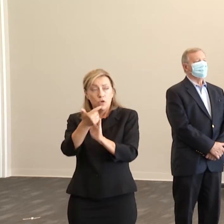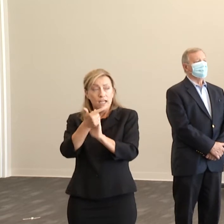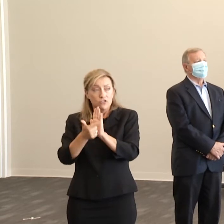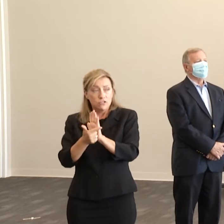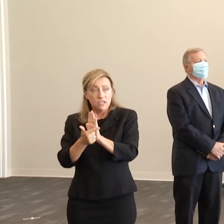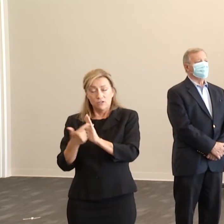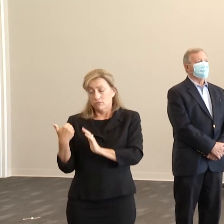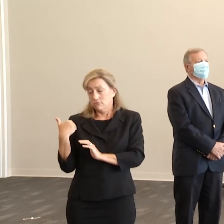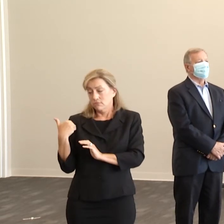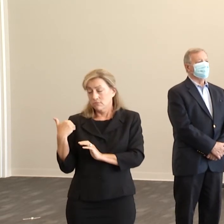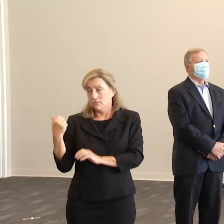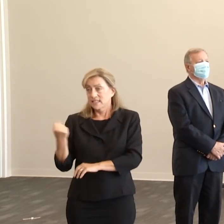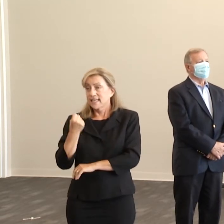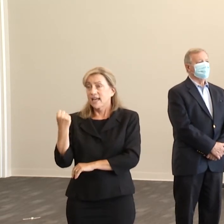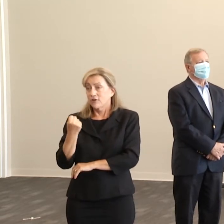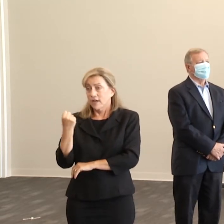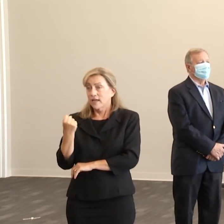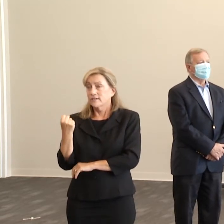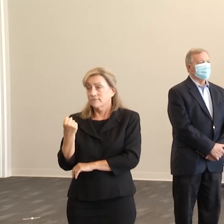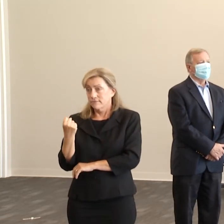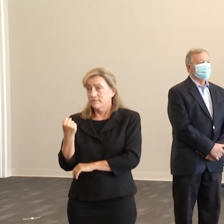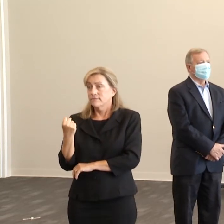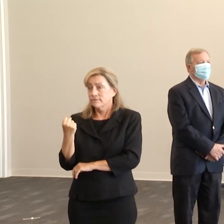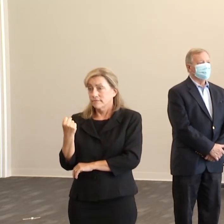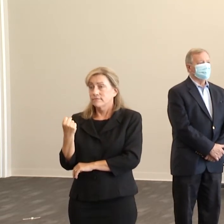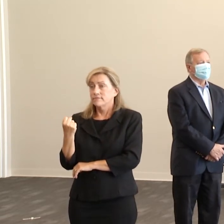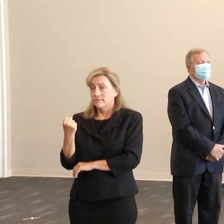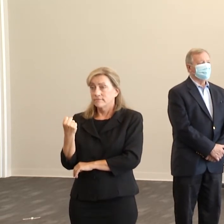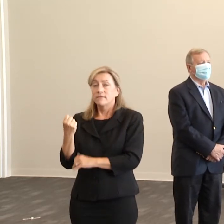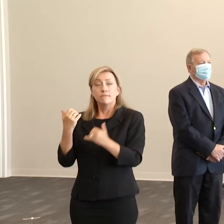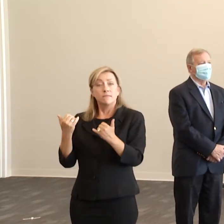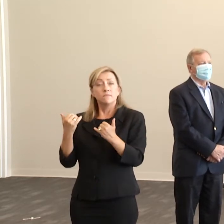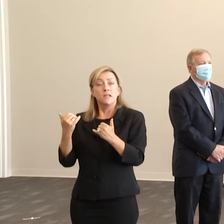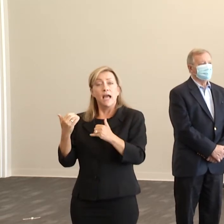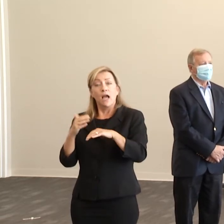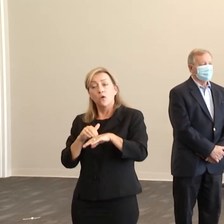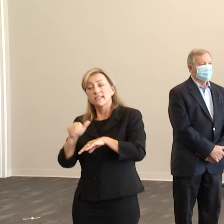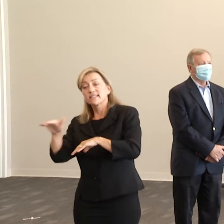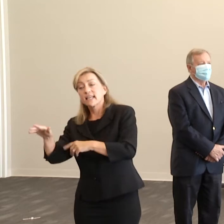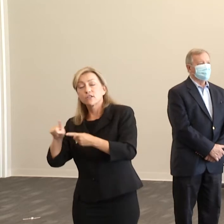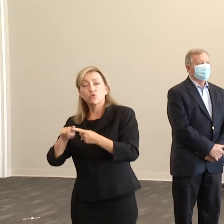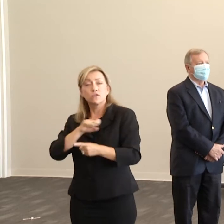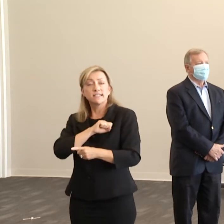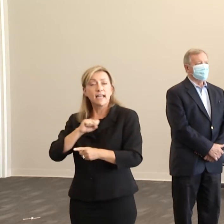on Saturday. It's now headed to the Senate.